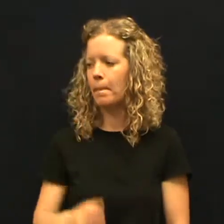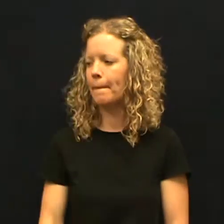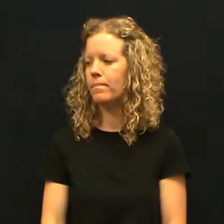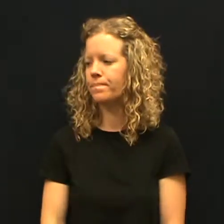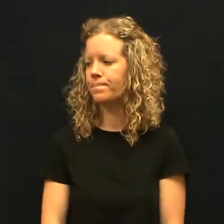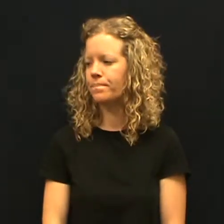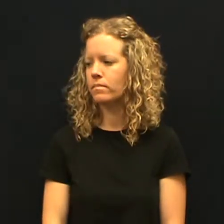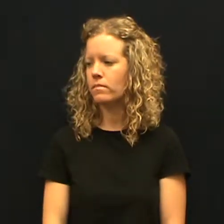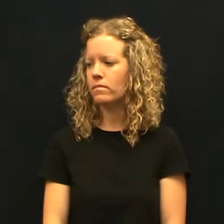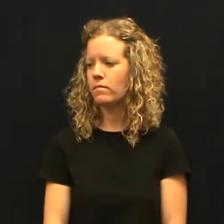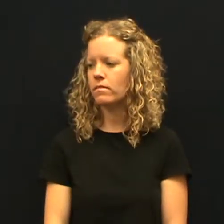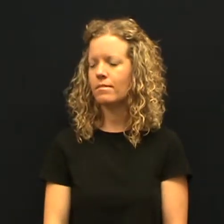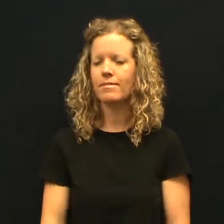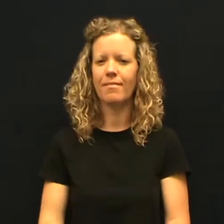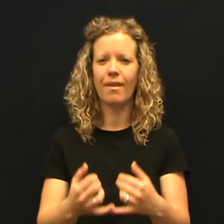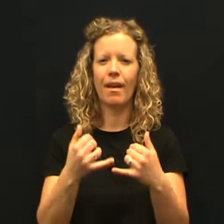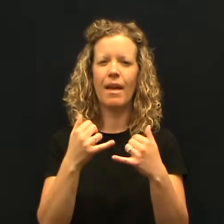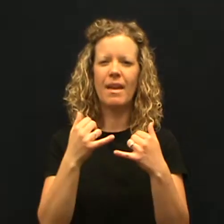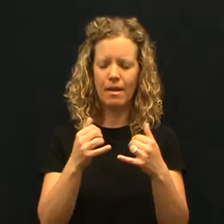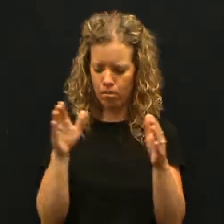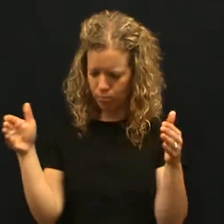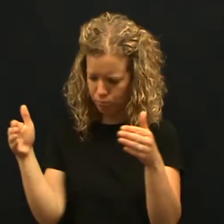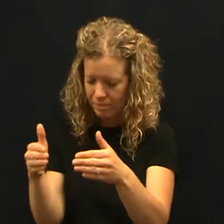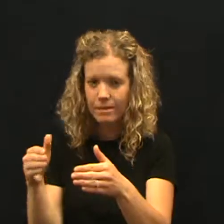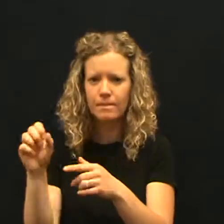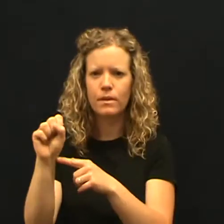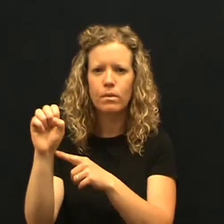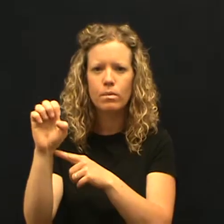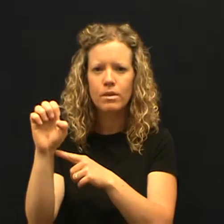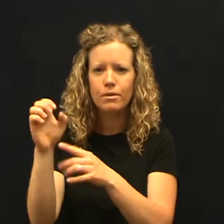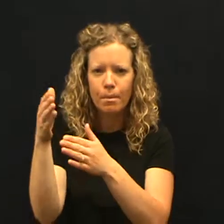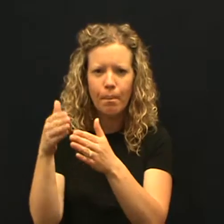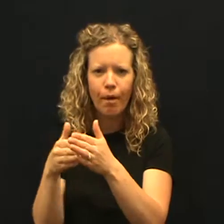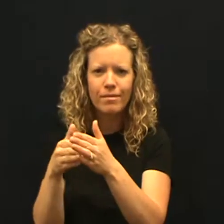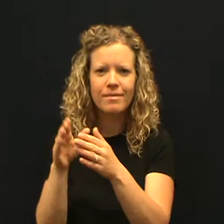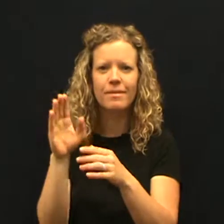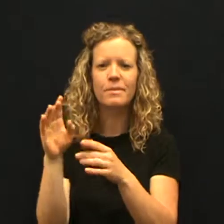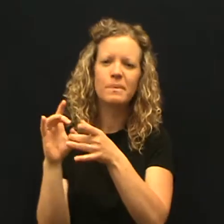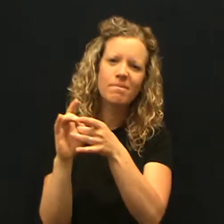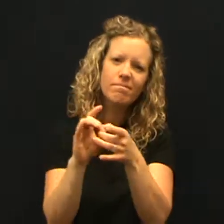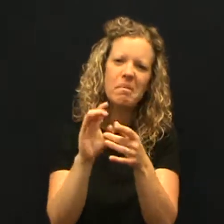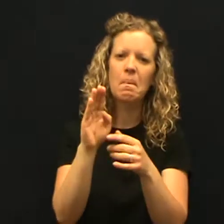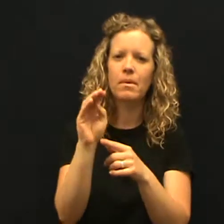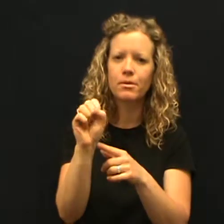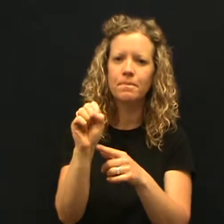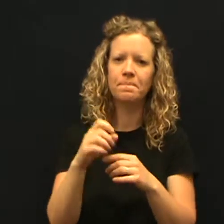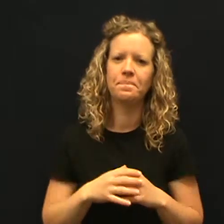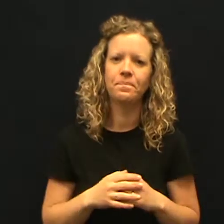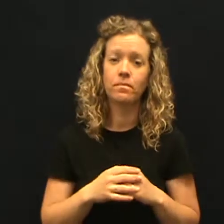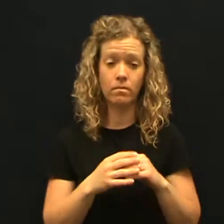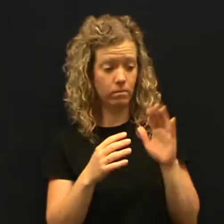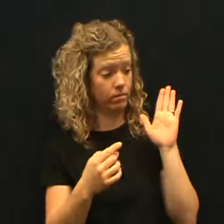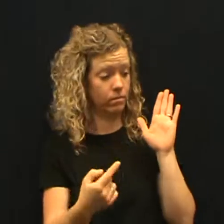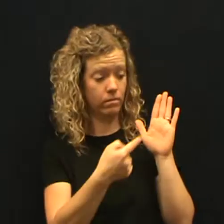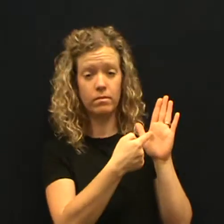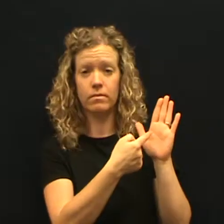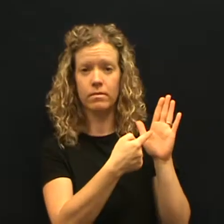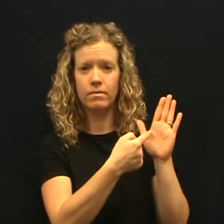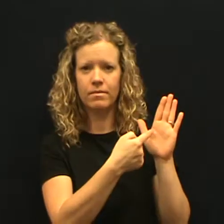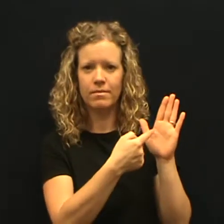So let's take a look at the stockholders' equity section of the balance sheet. So what you're looking at here is a part of the balance sheet.